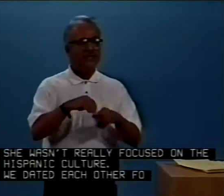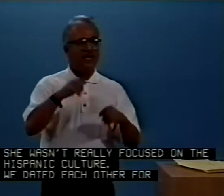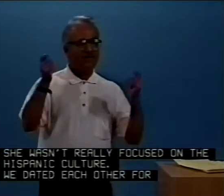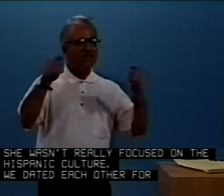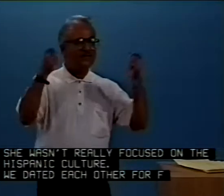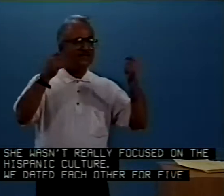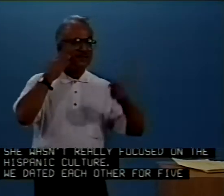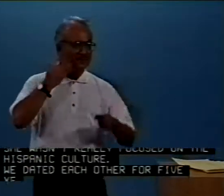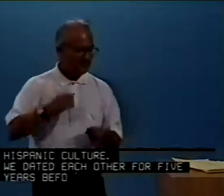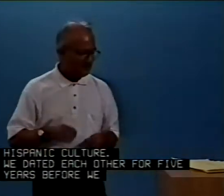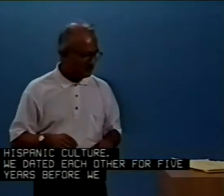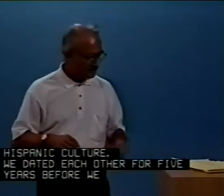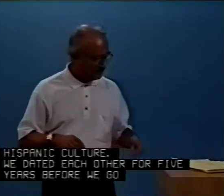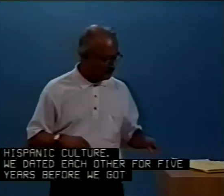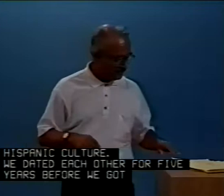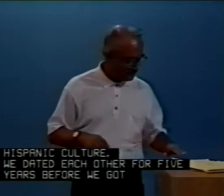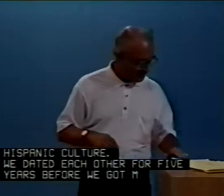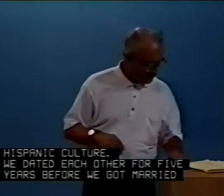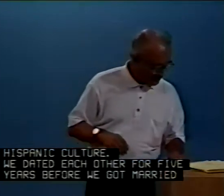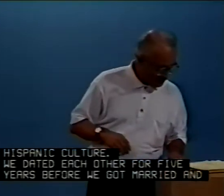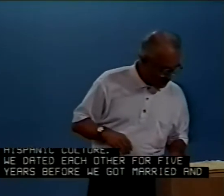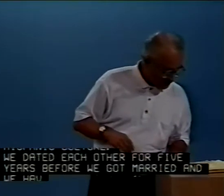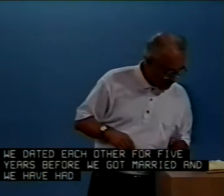of married life.